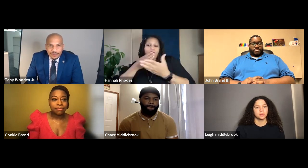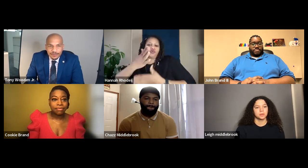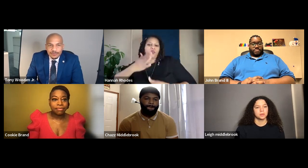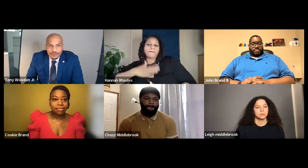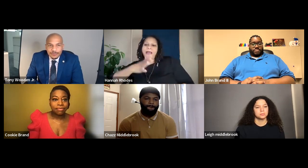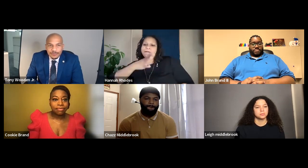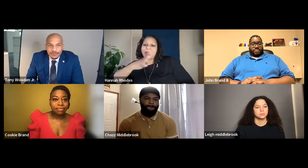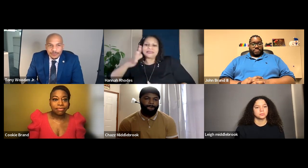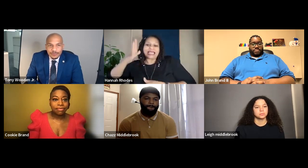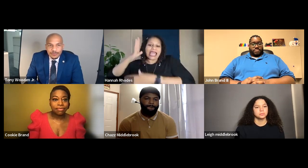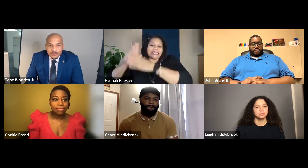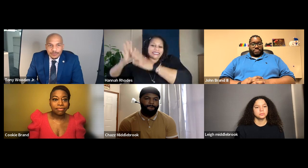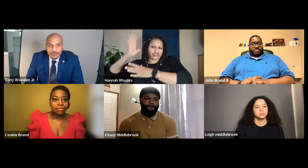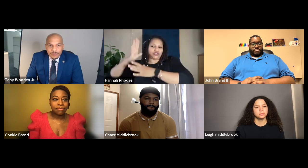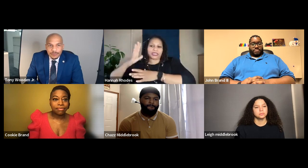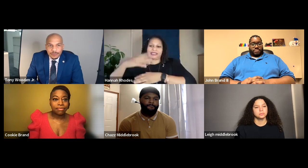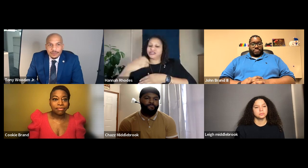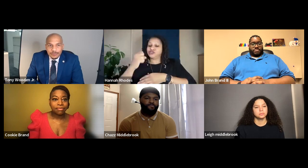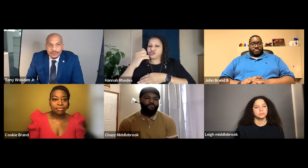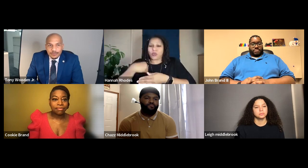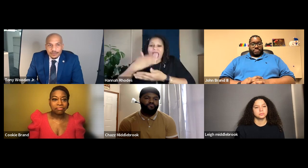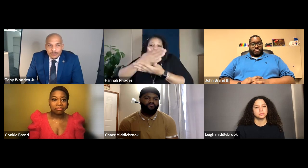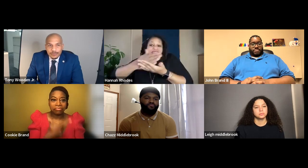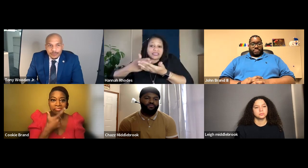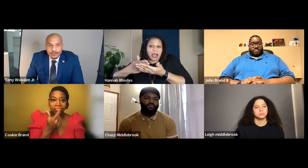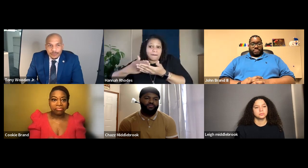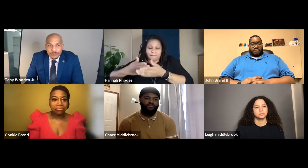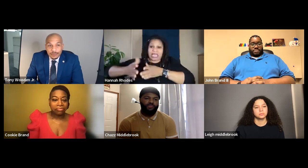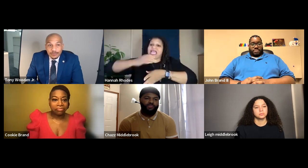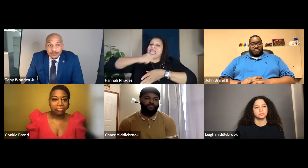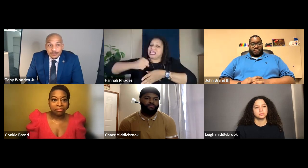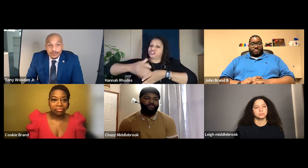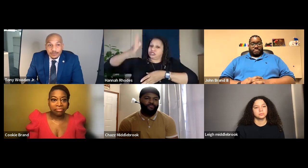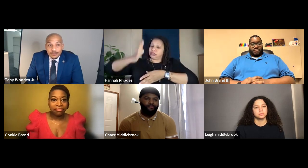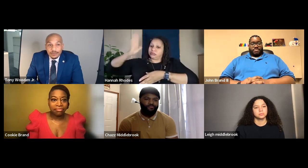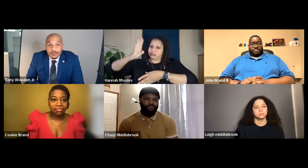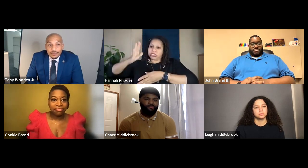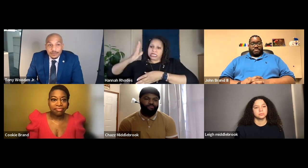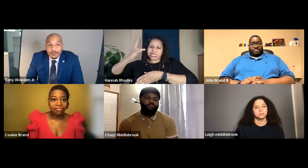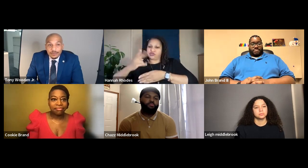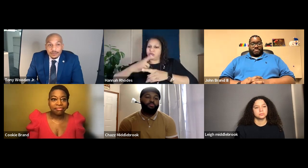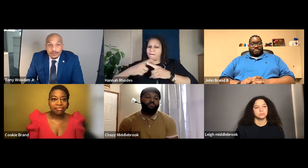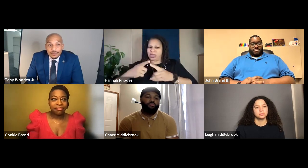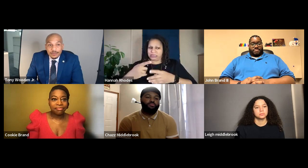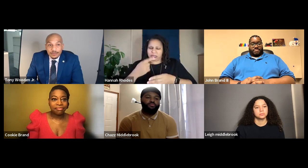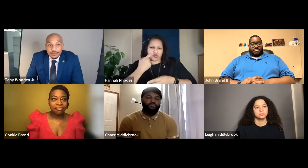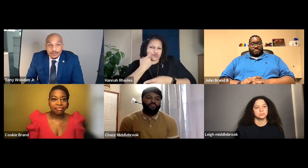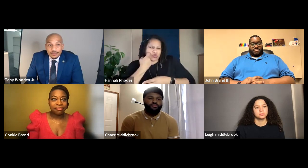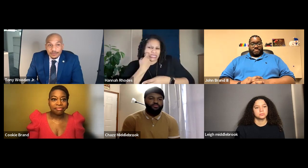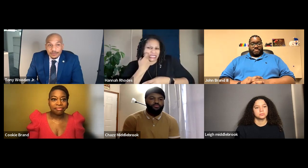and there's a specific tribe that they were able to track our family line through. And so really to